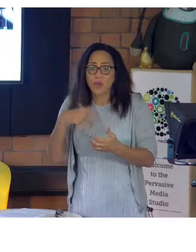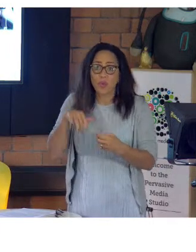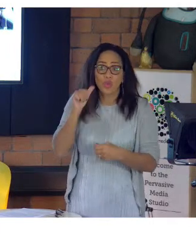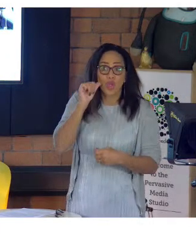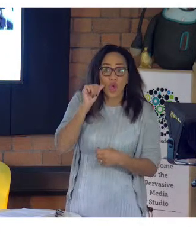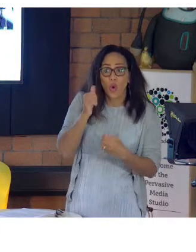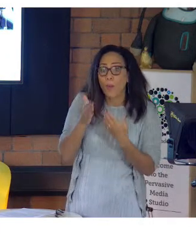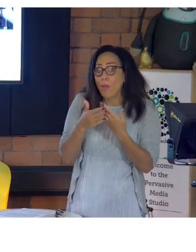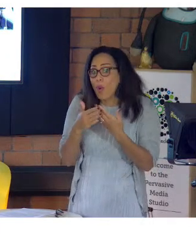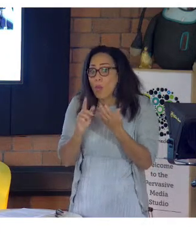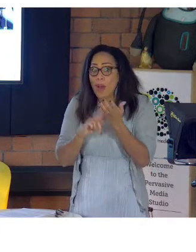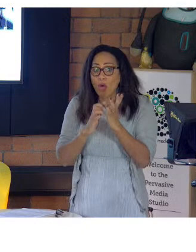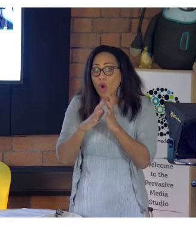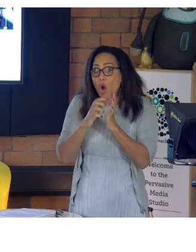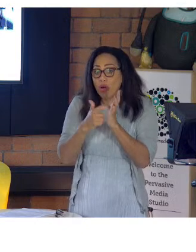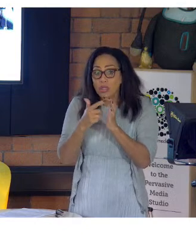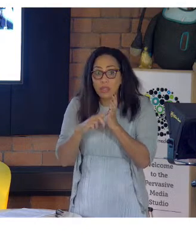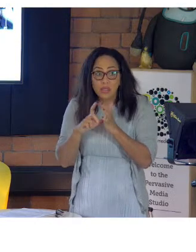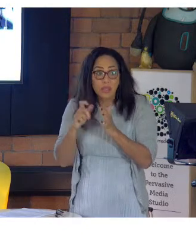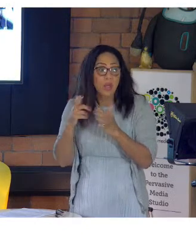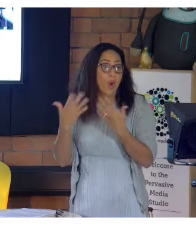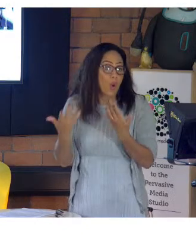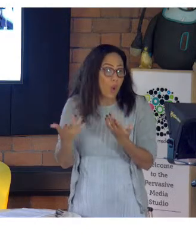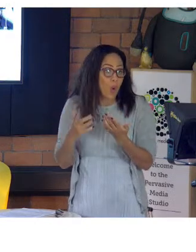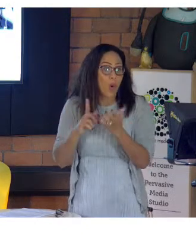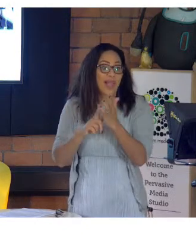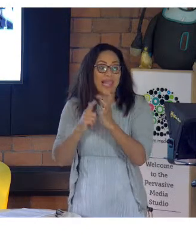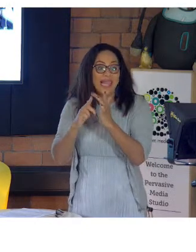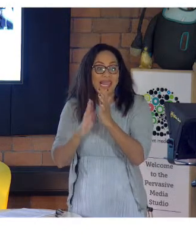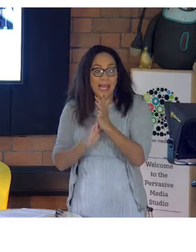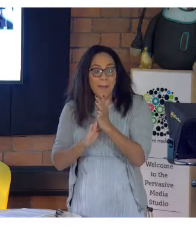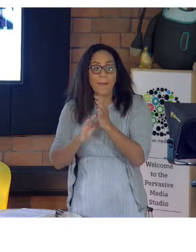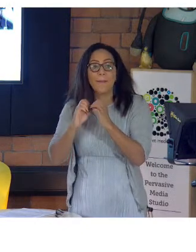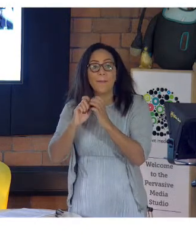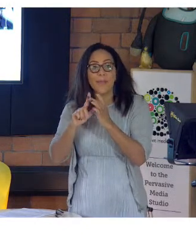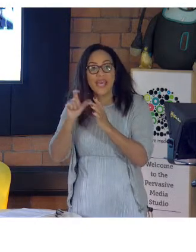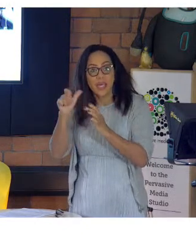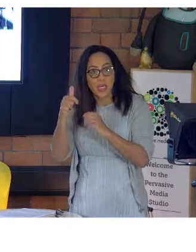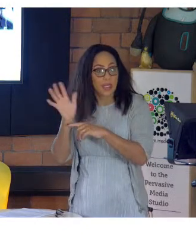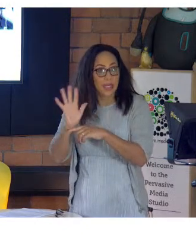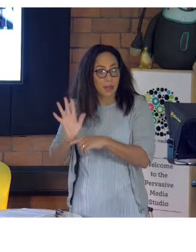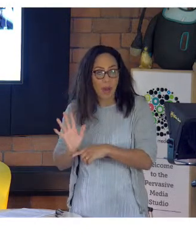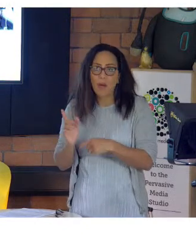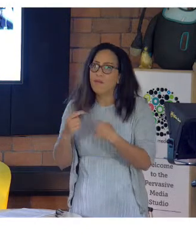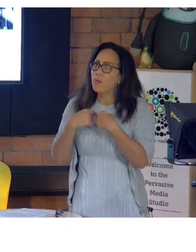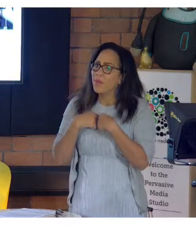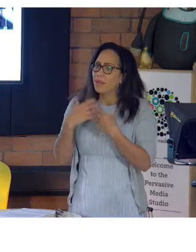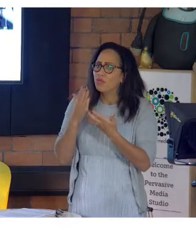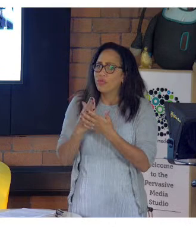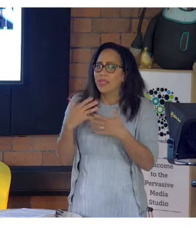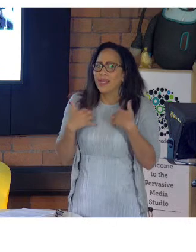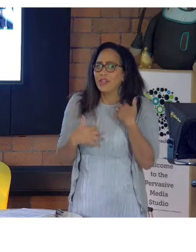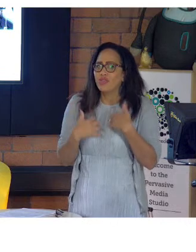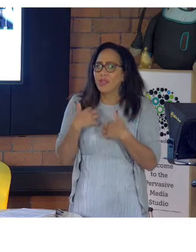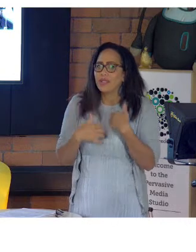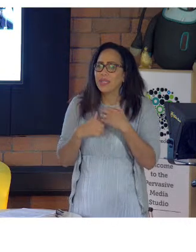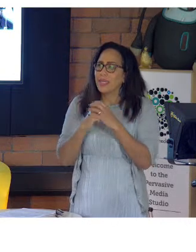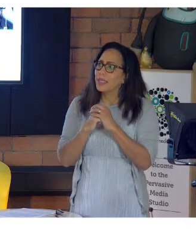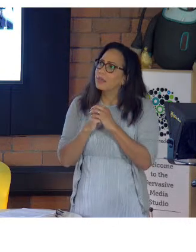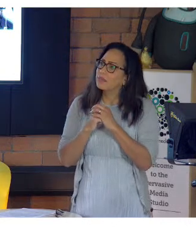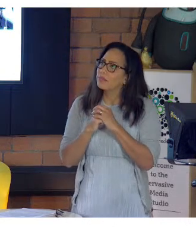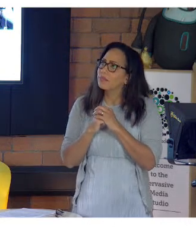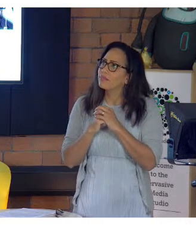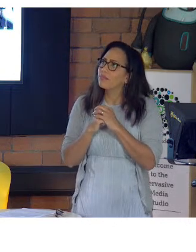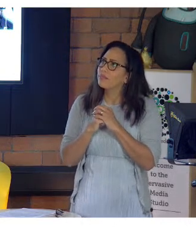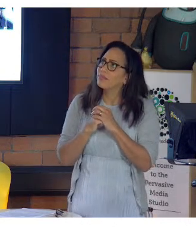and Libic Cinema, as well as the rest of the team. So for me, it was really interesting to compare this experience